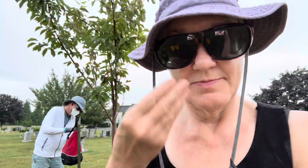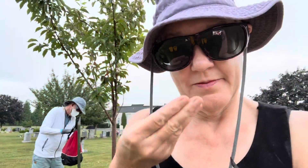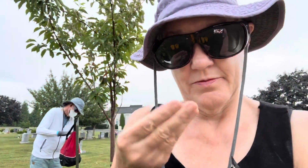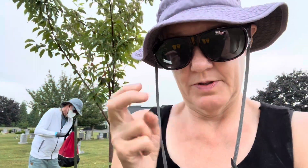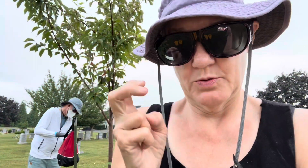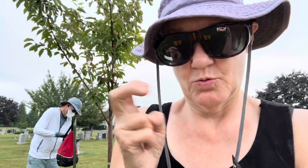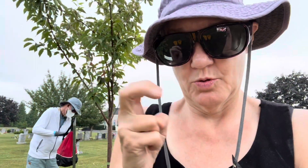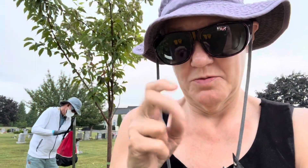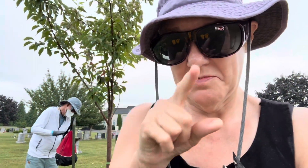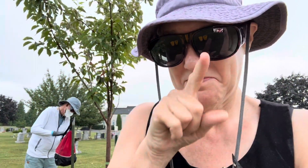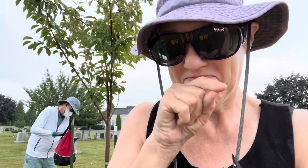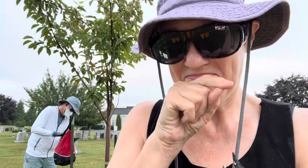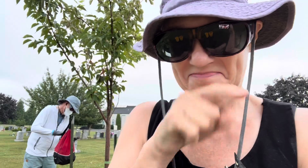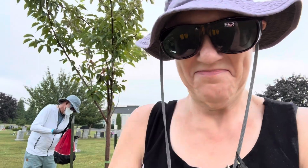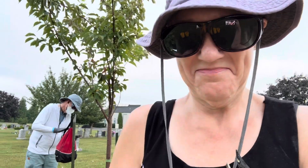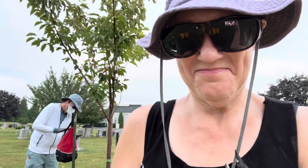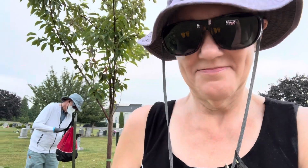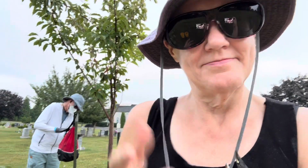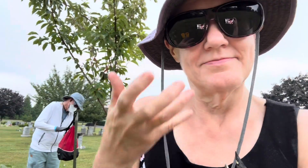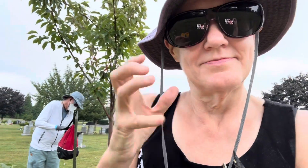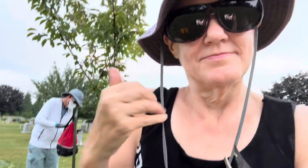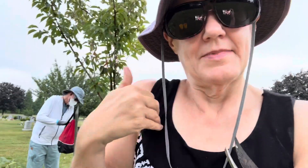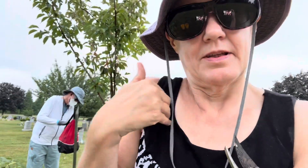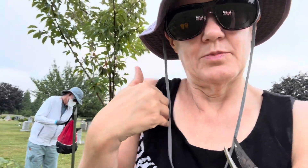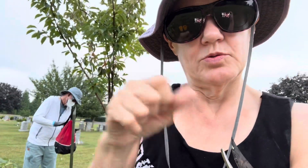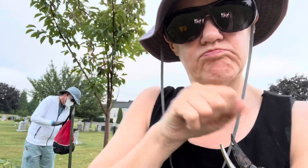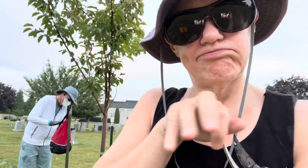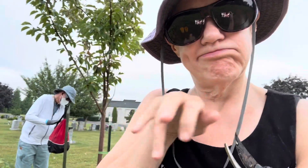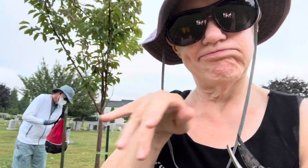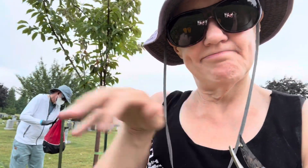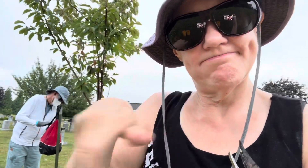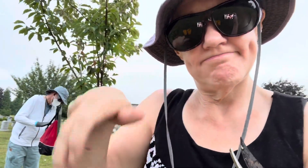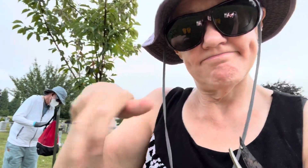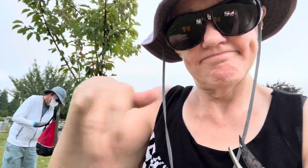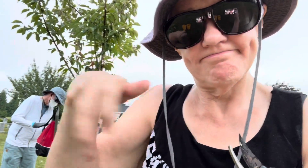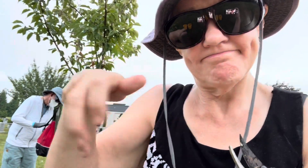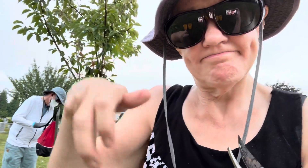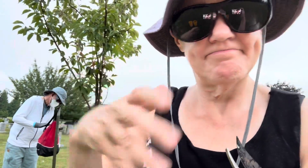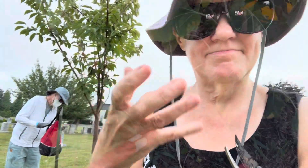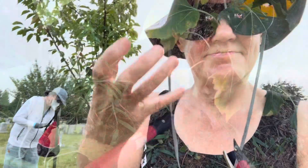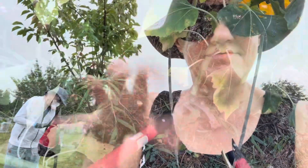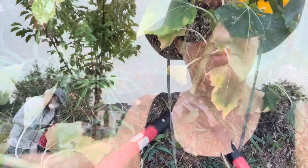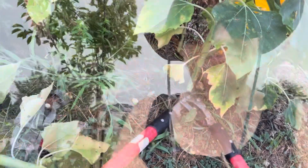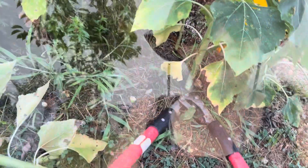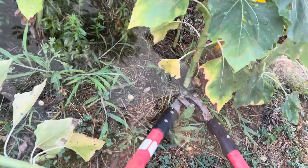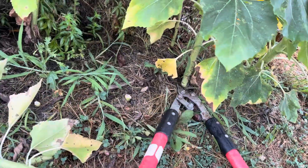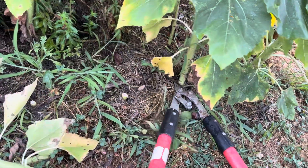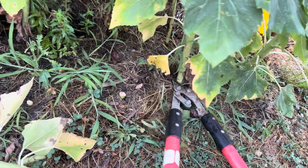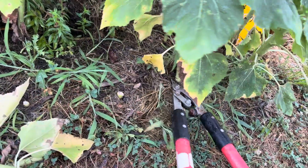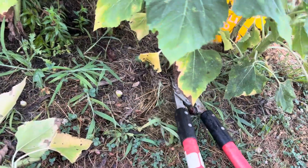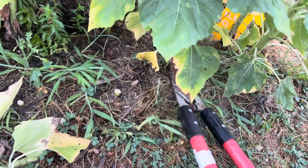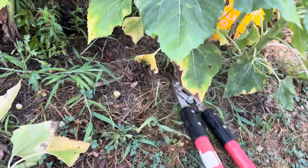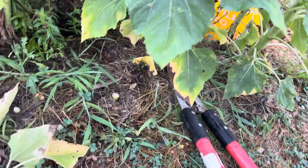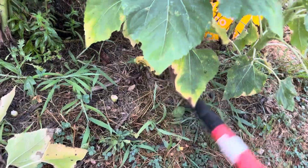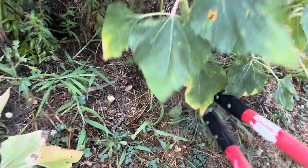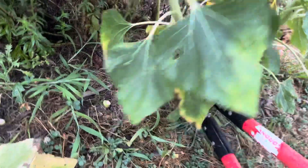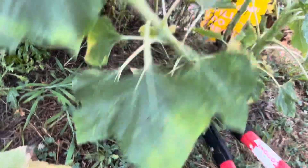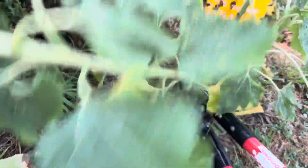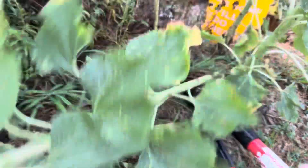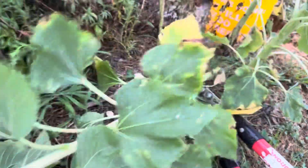I'm going to bring these home to feed to the squirrels and the birds. I don't want the animals here coming and digging in these